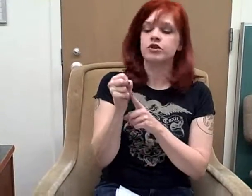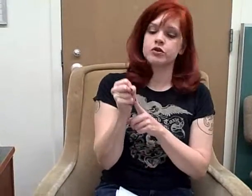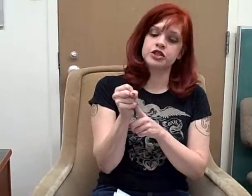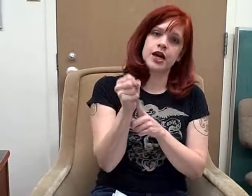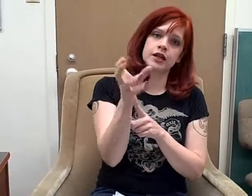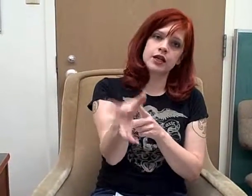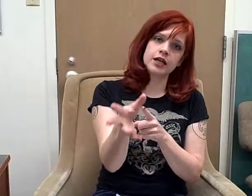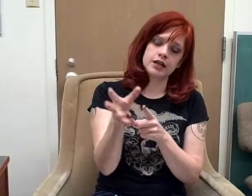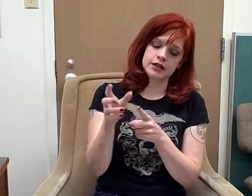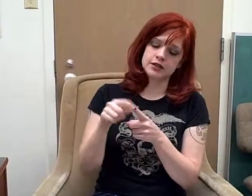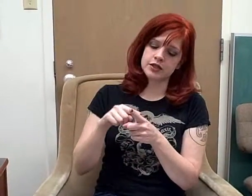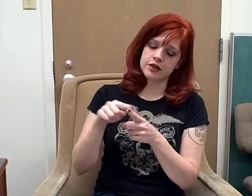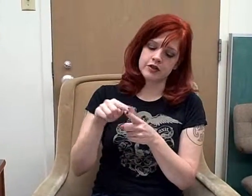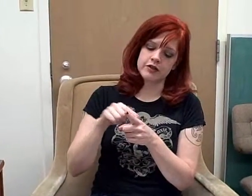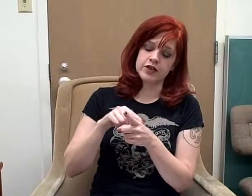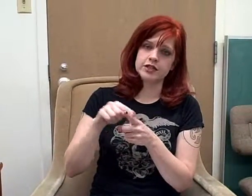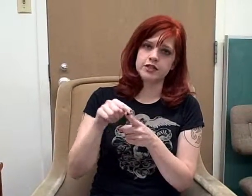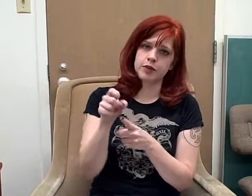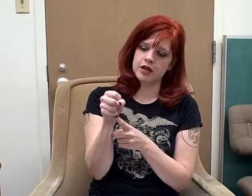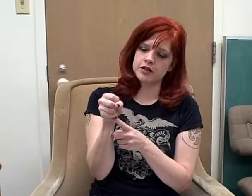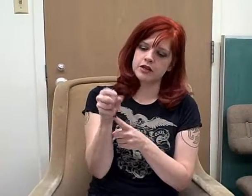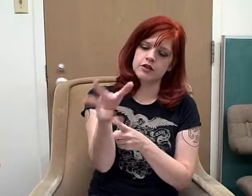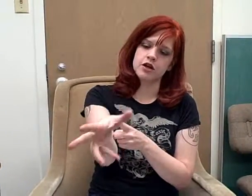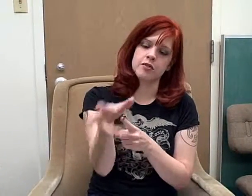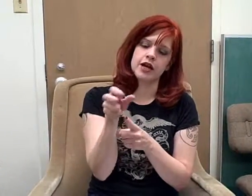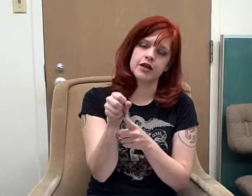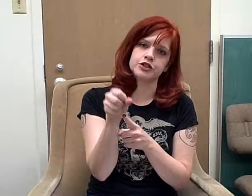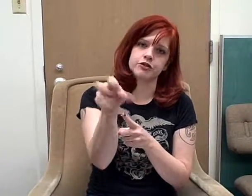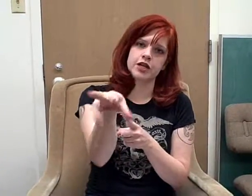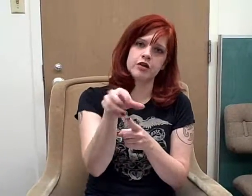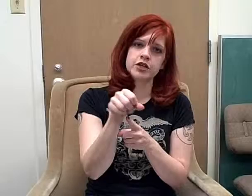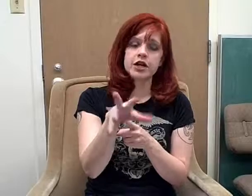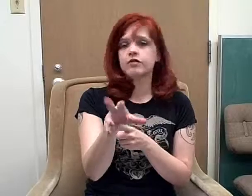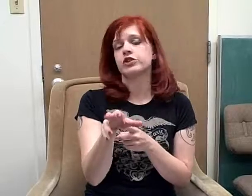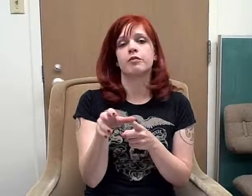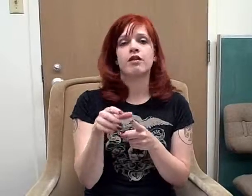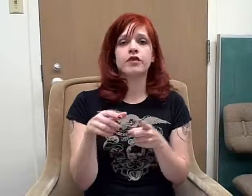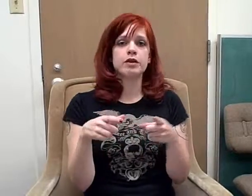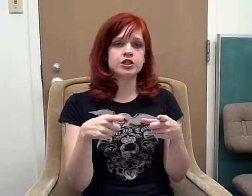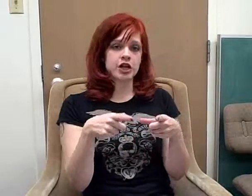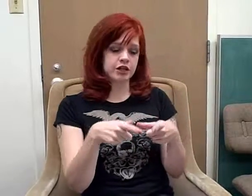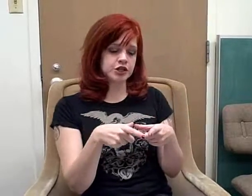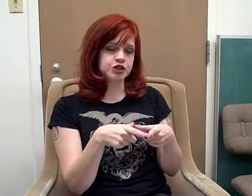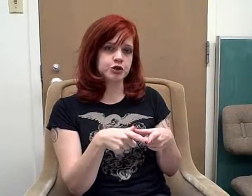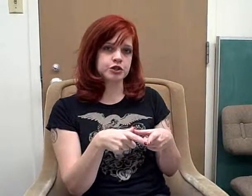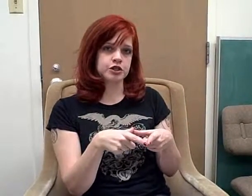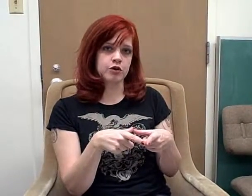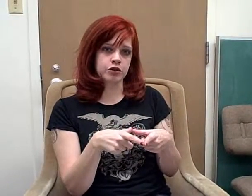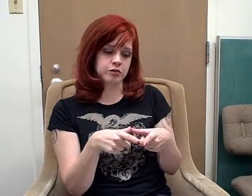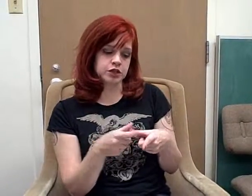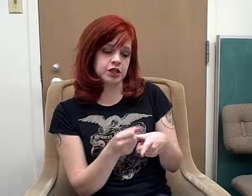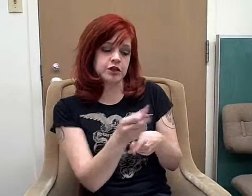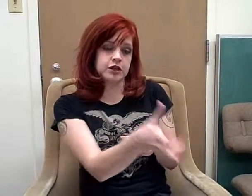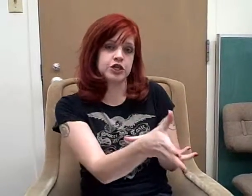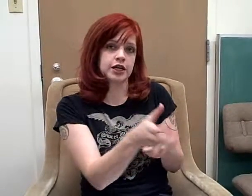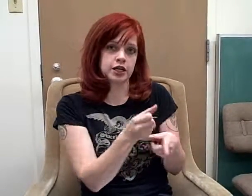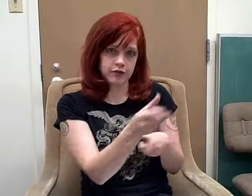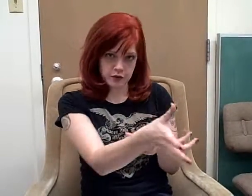To ejaculate is if this is a penis, then the dominant hand shoots out. If you're talking about female ejaculation, you would start with a pussy and then ejaculate from